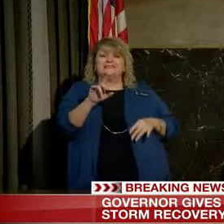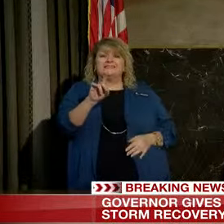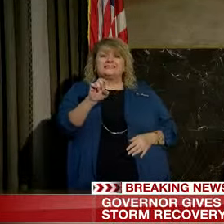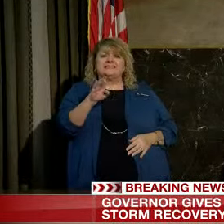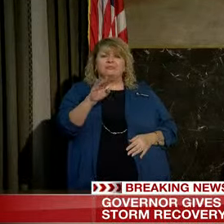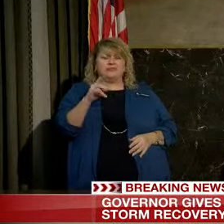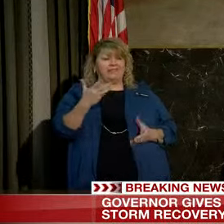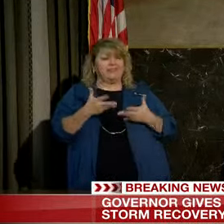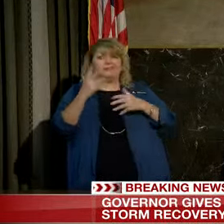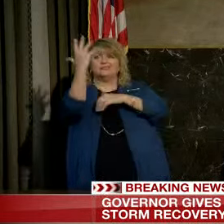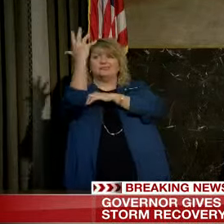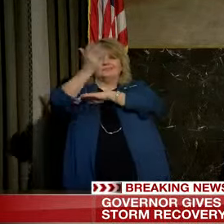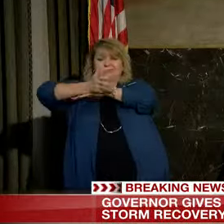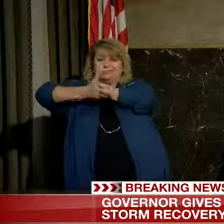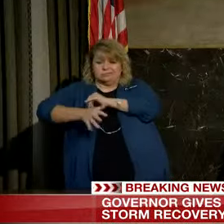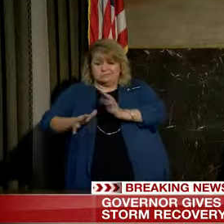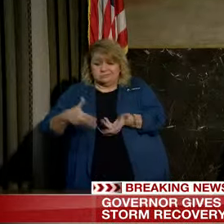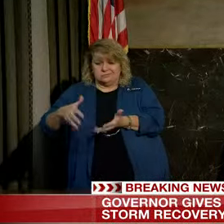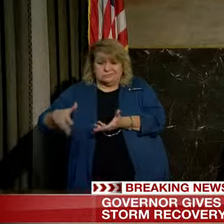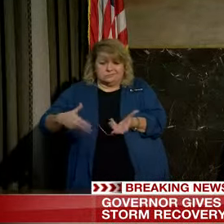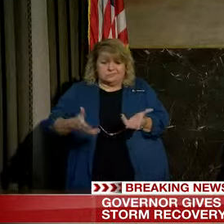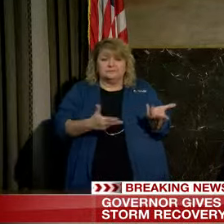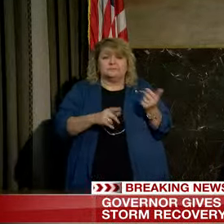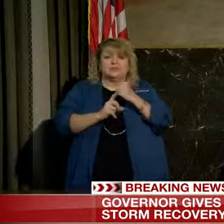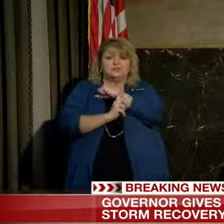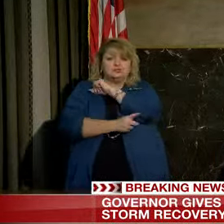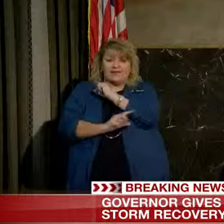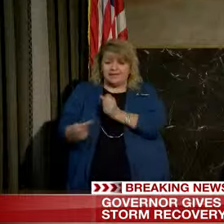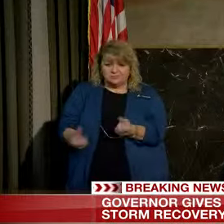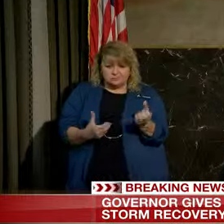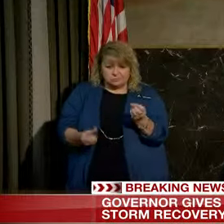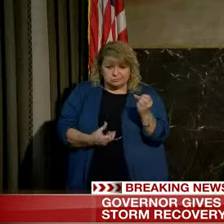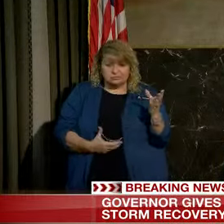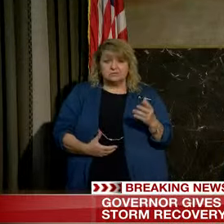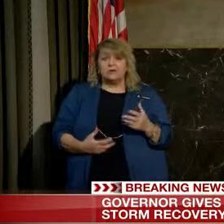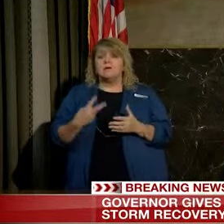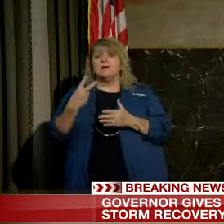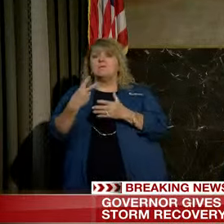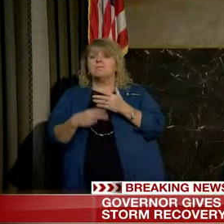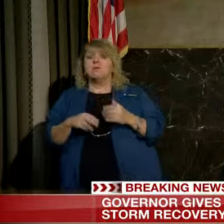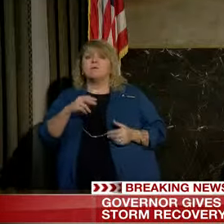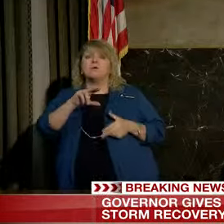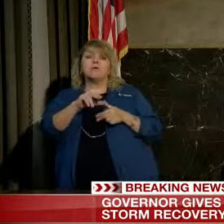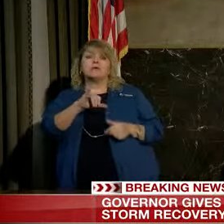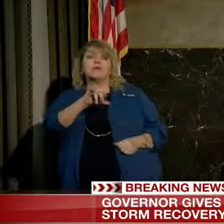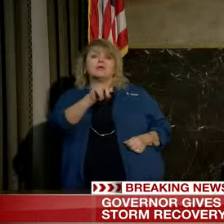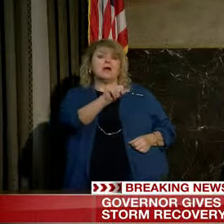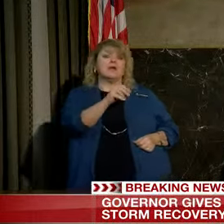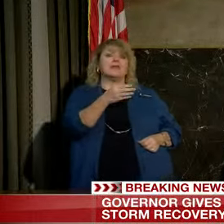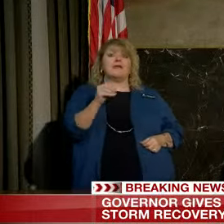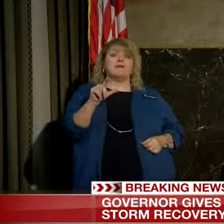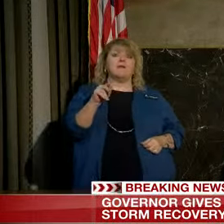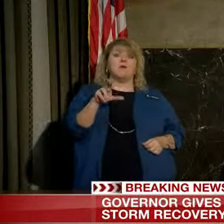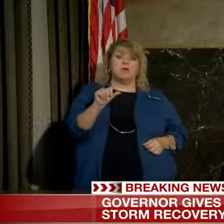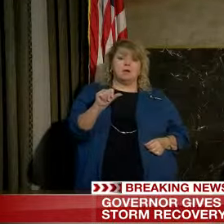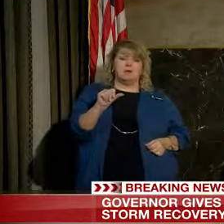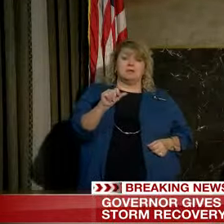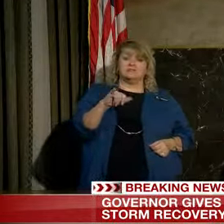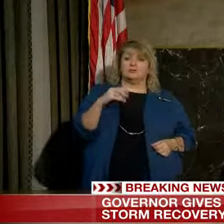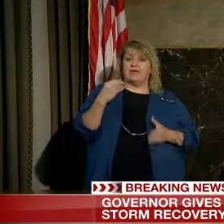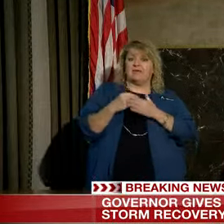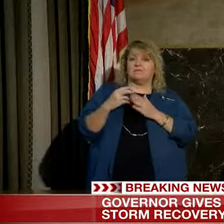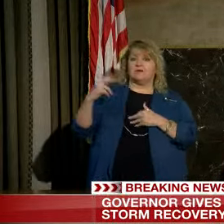measures. And that was both for Hurricane Ida and Hurricane Laura. So that does have some additional